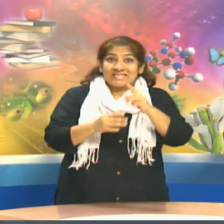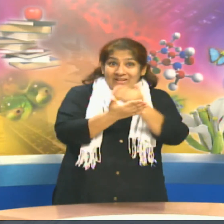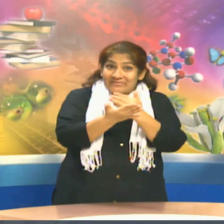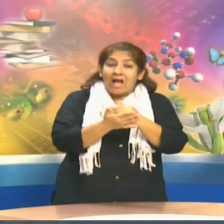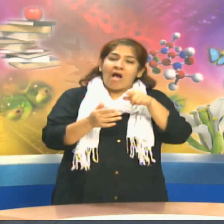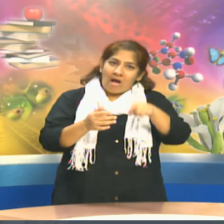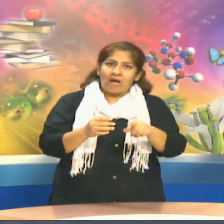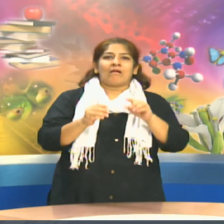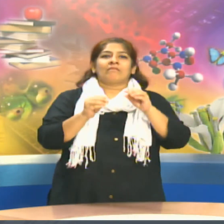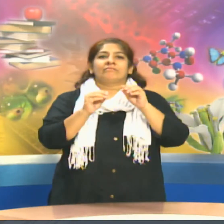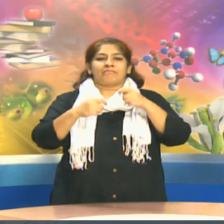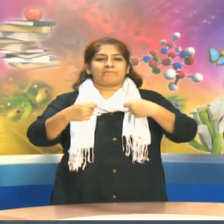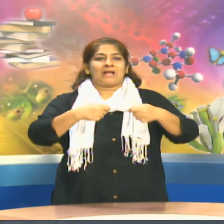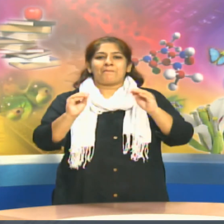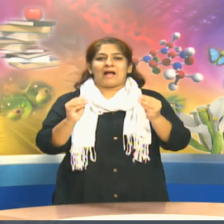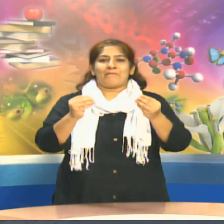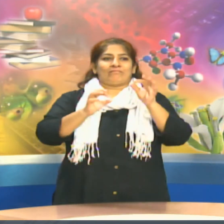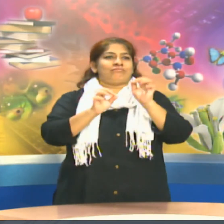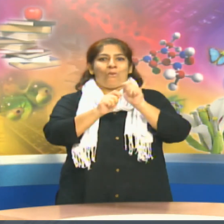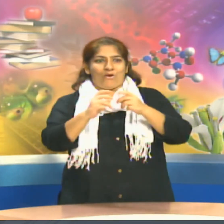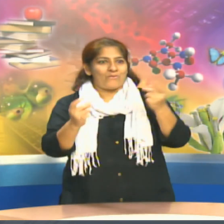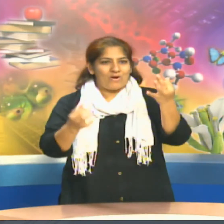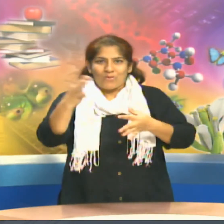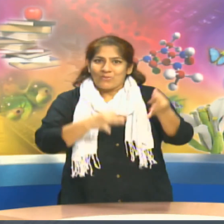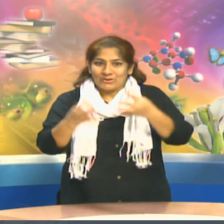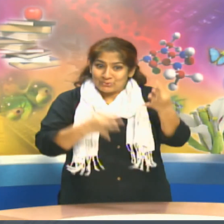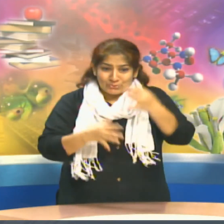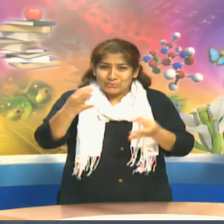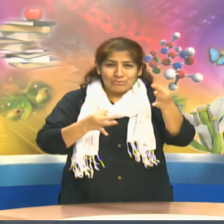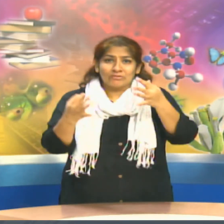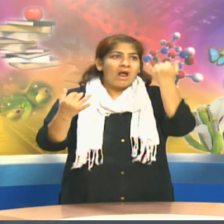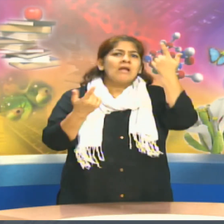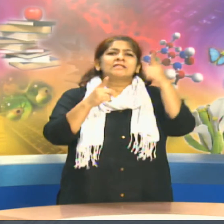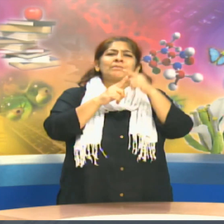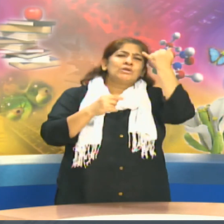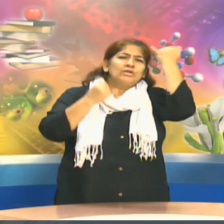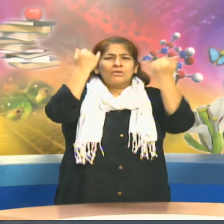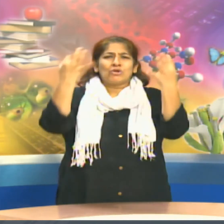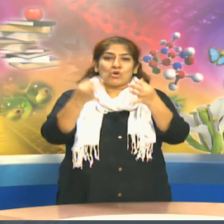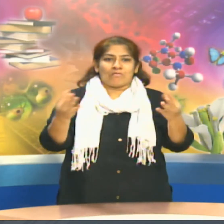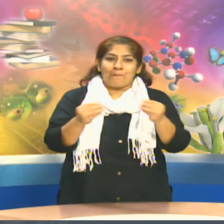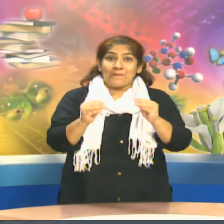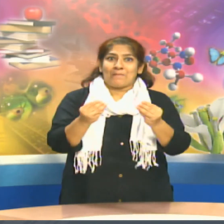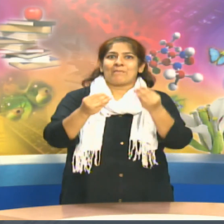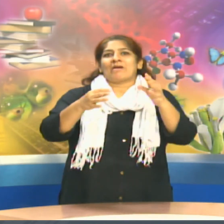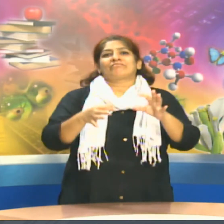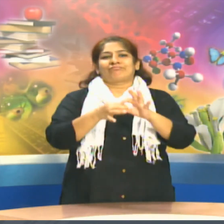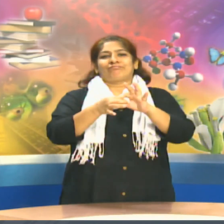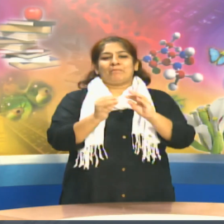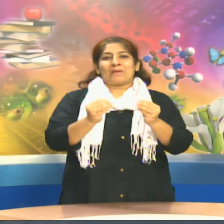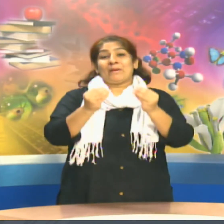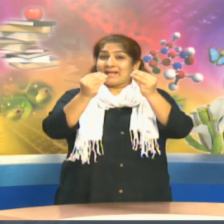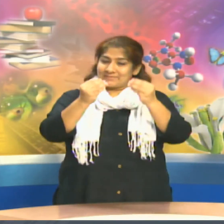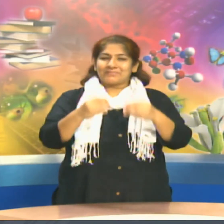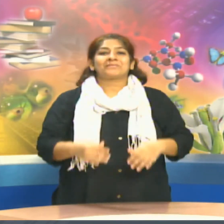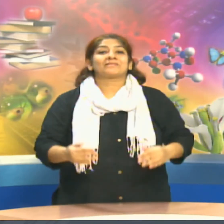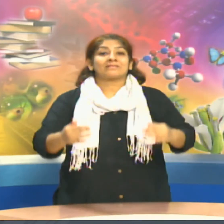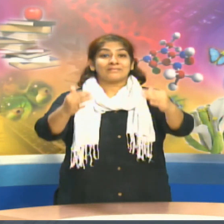move towards betterment. We should organize beforehand and do proper